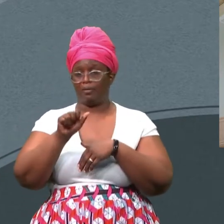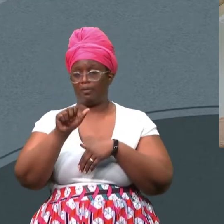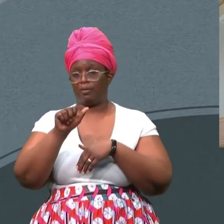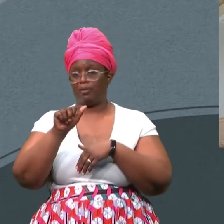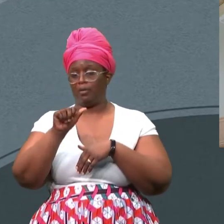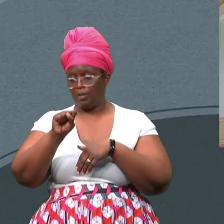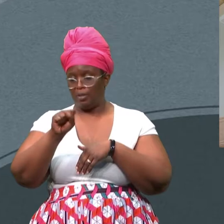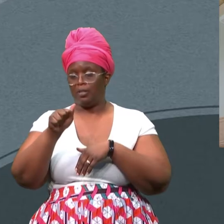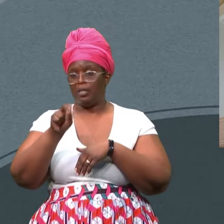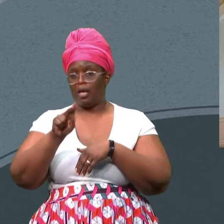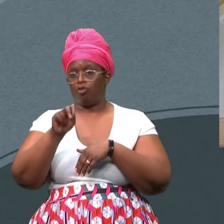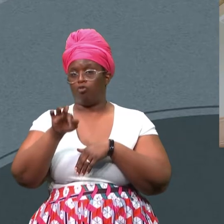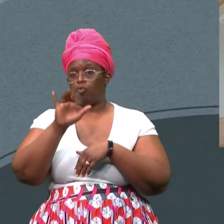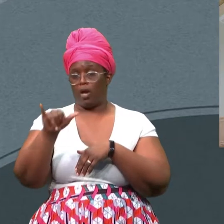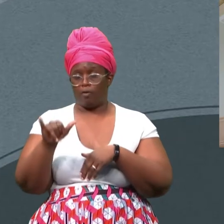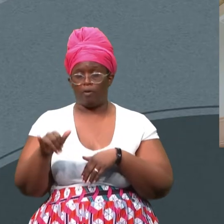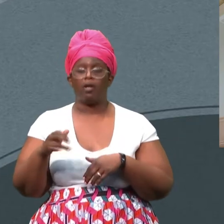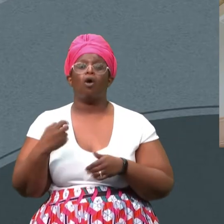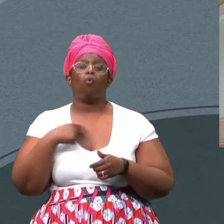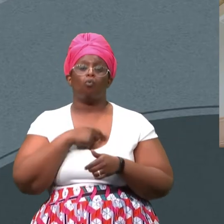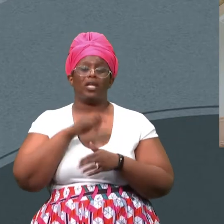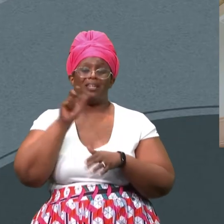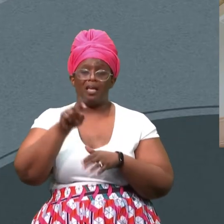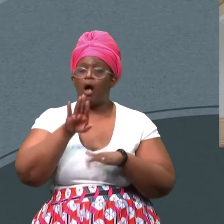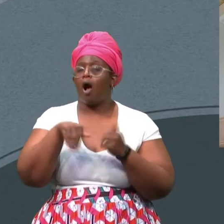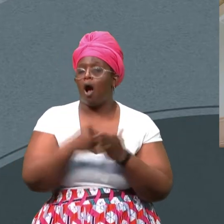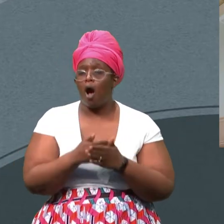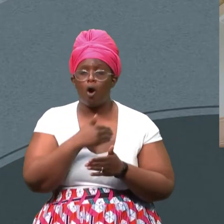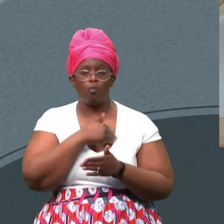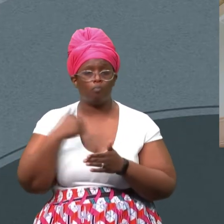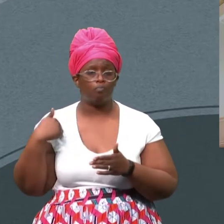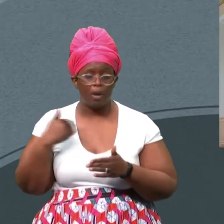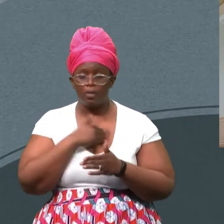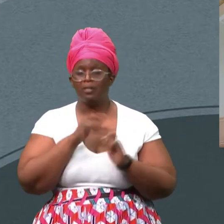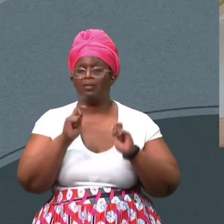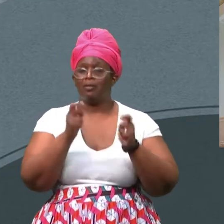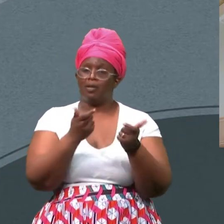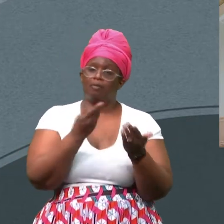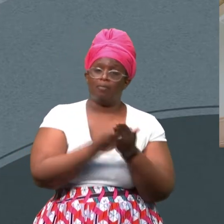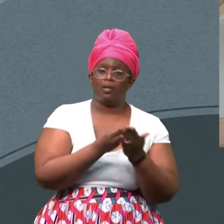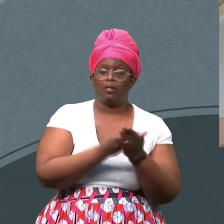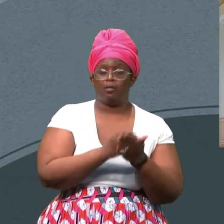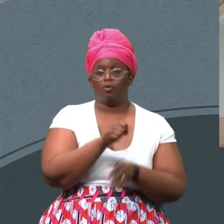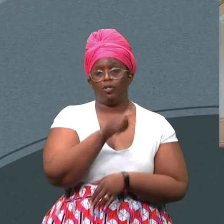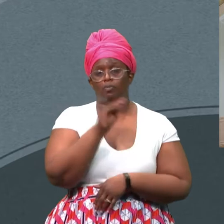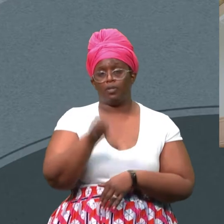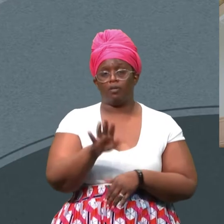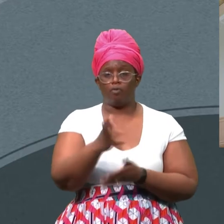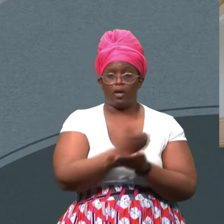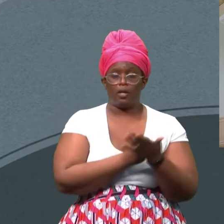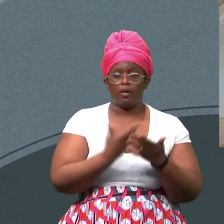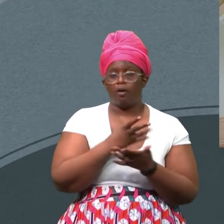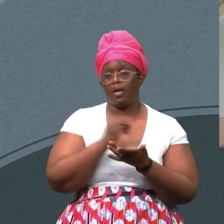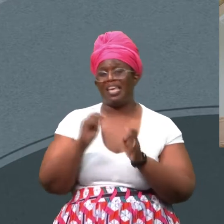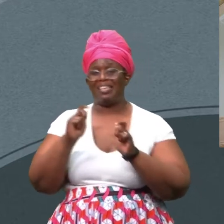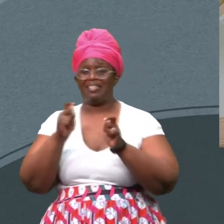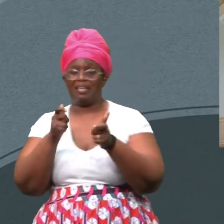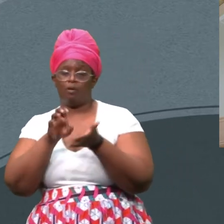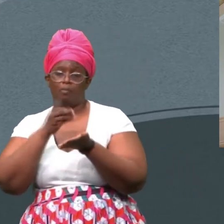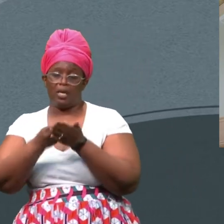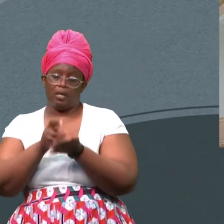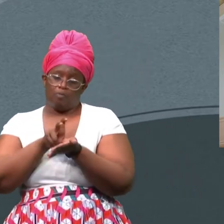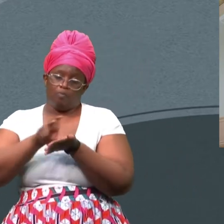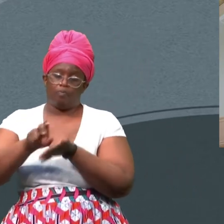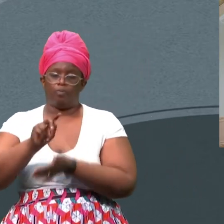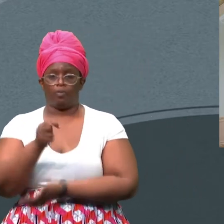mean, everyone giving. So we're asking everyone to give tithes and offerings. We're asking everyone to give to Thrive. That is the fund that